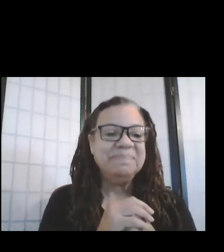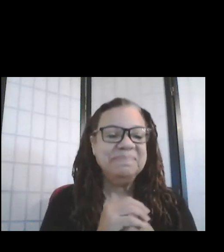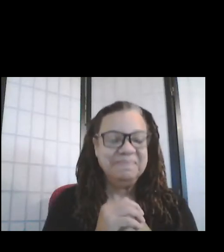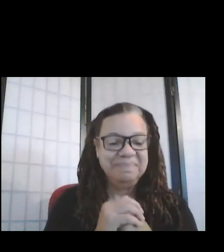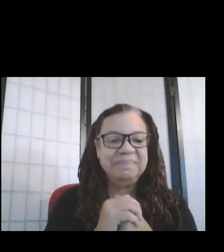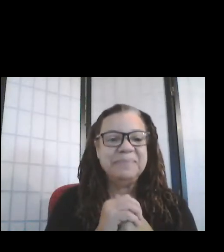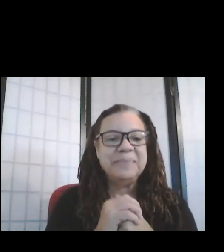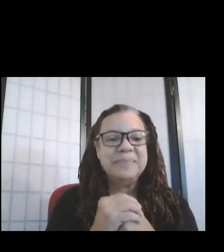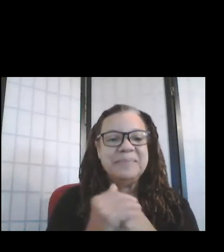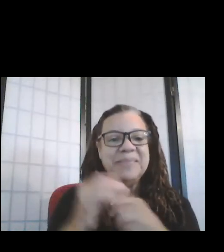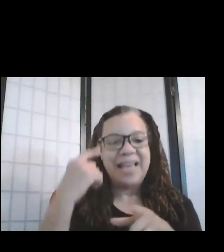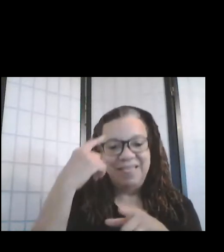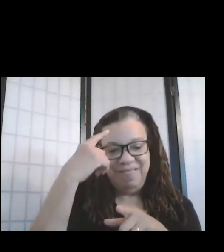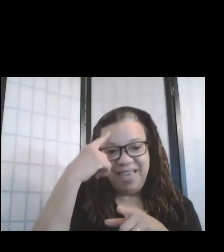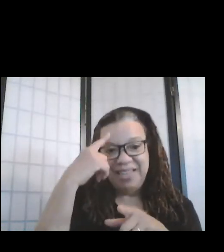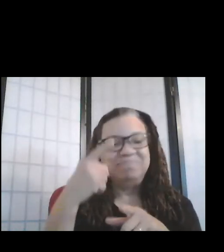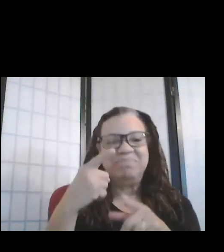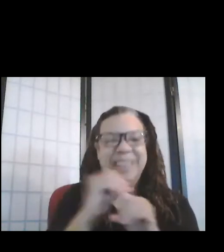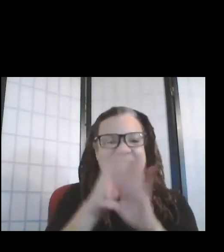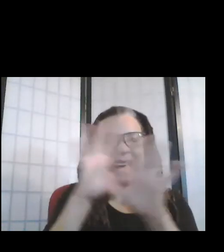I think will speak for itself.